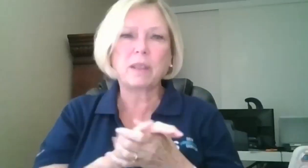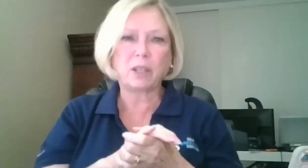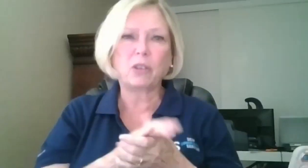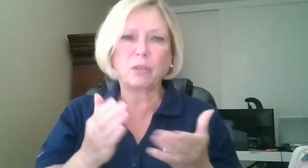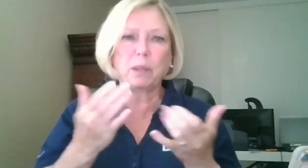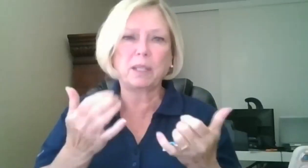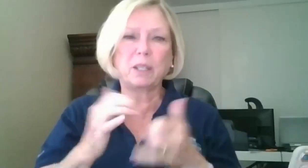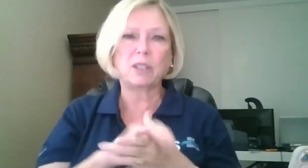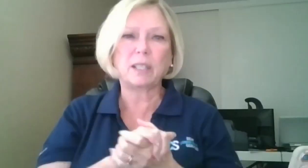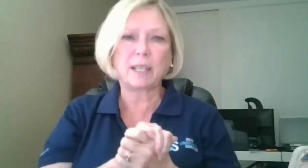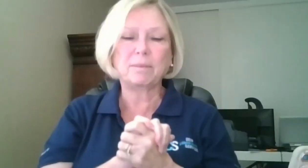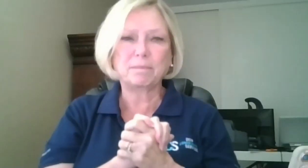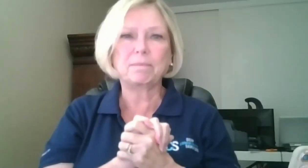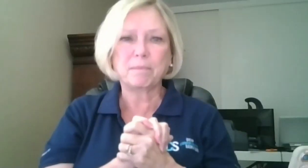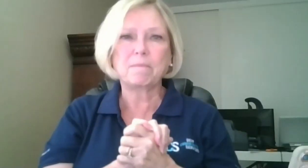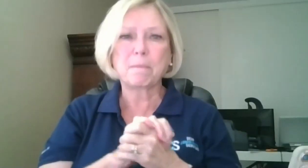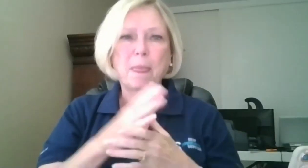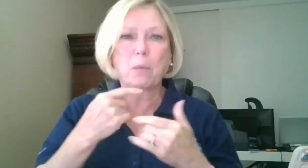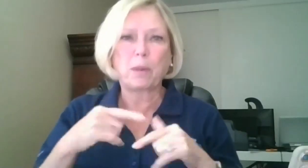So I wanted to thank you for being here today.